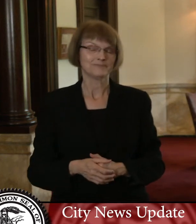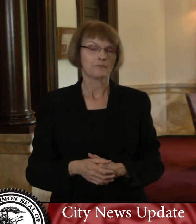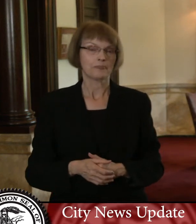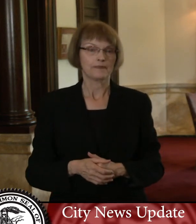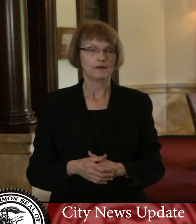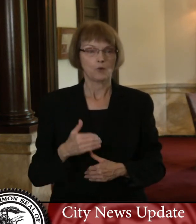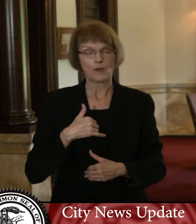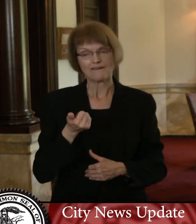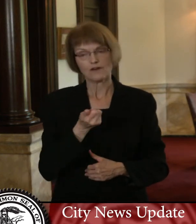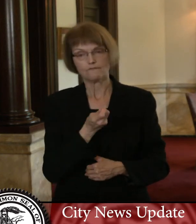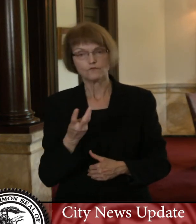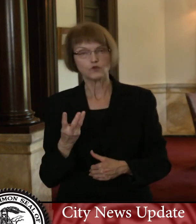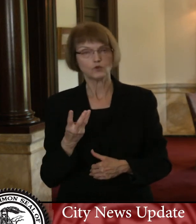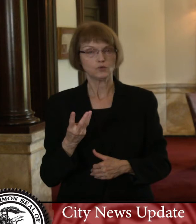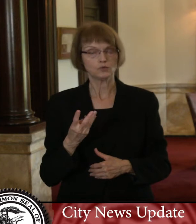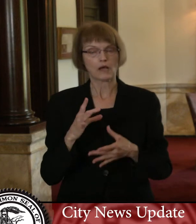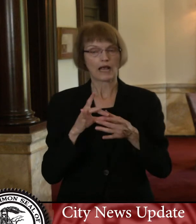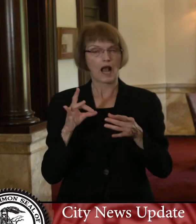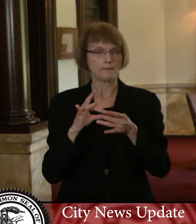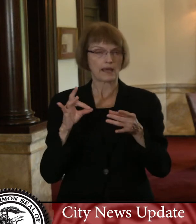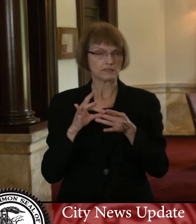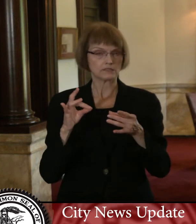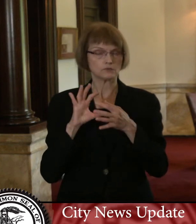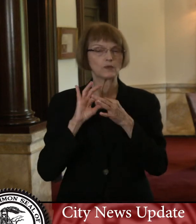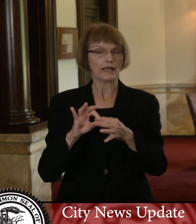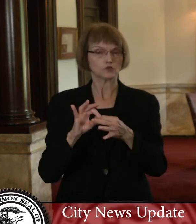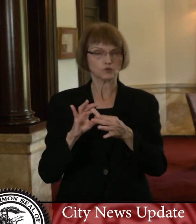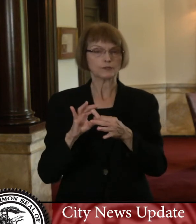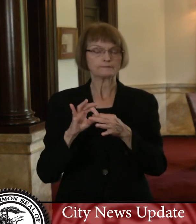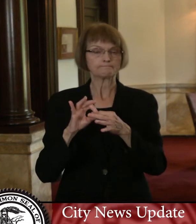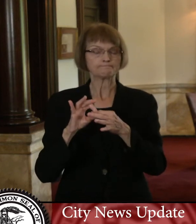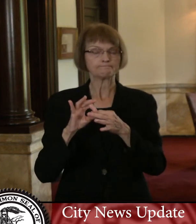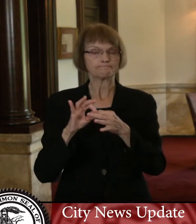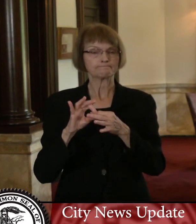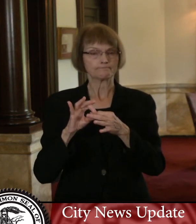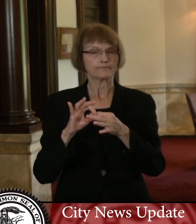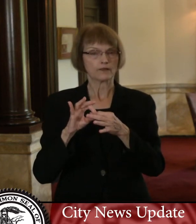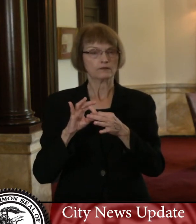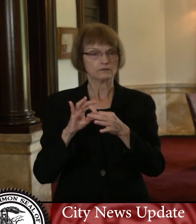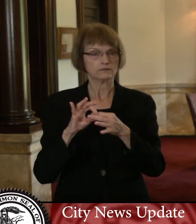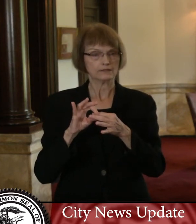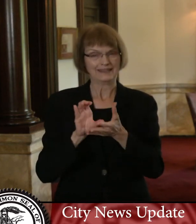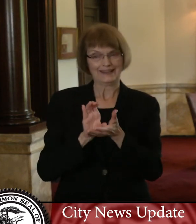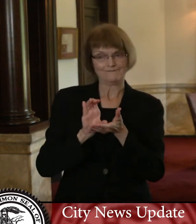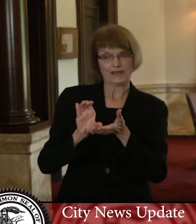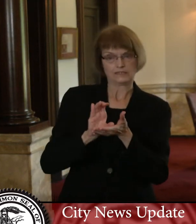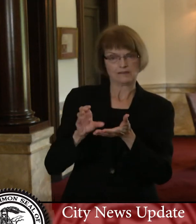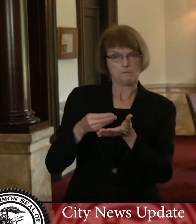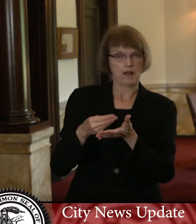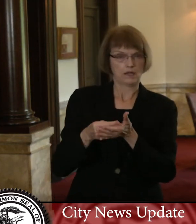Great. And then we do have a few comments on the investment in public safety.